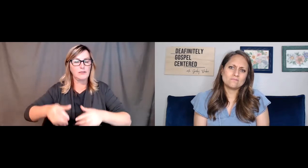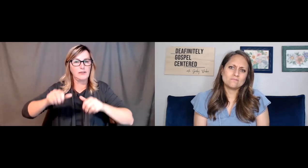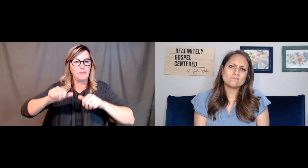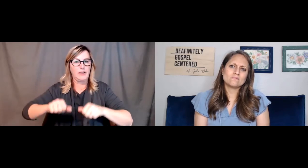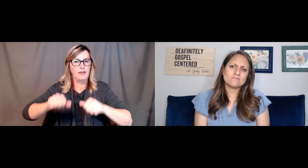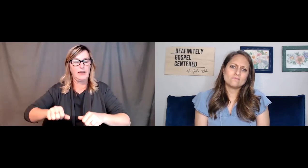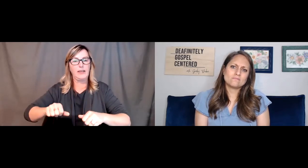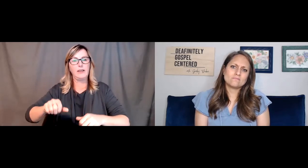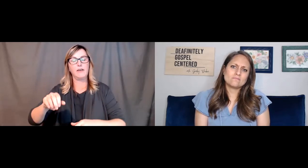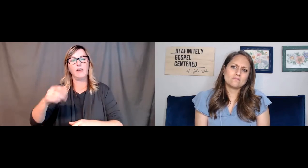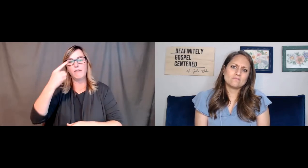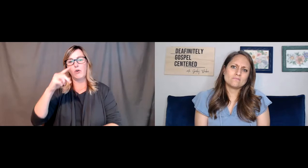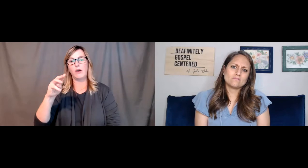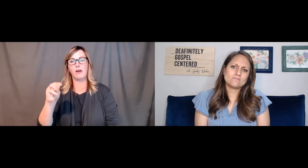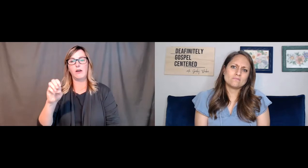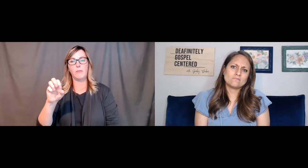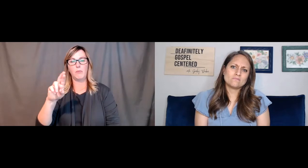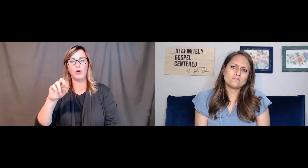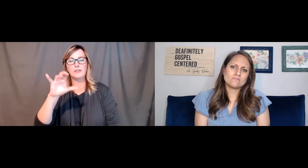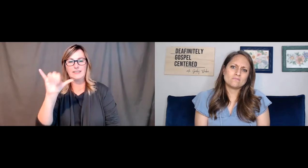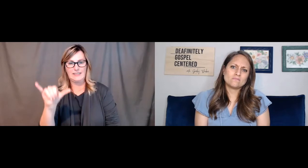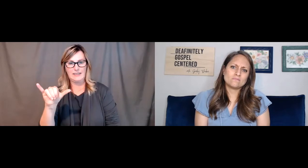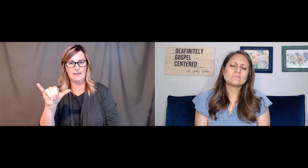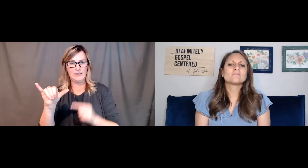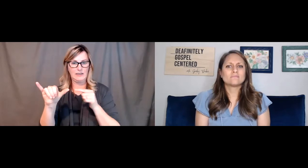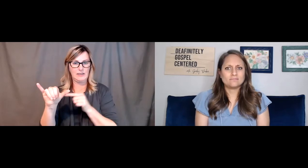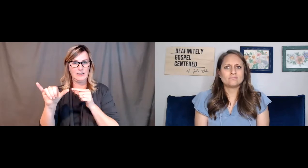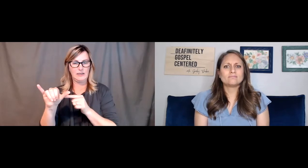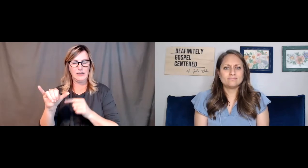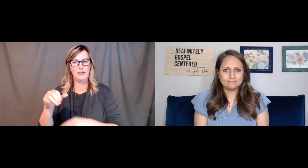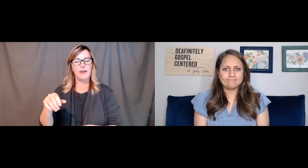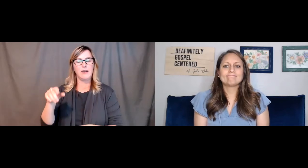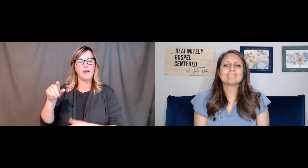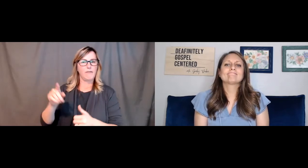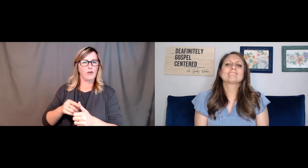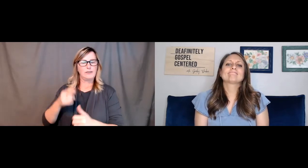about our nation, our country, how we've lost the ability to have mercy.